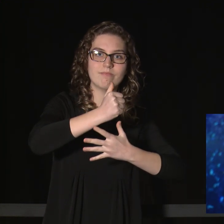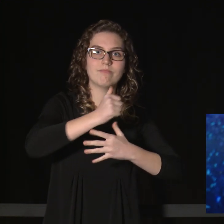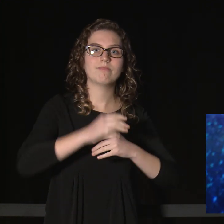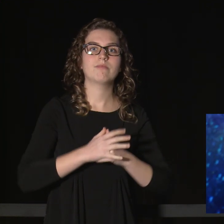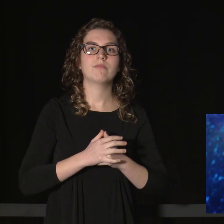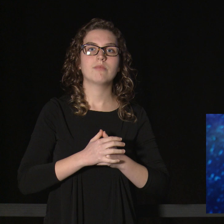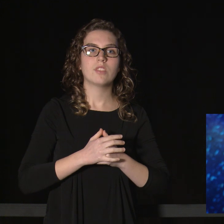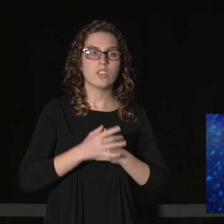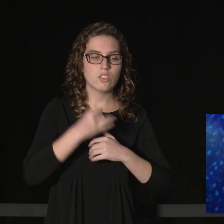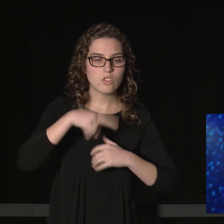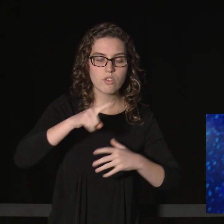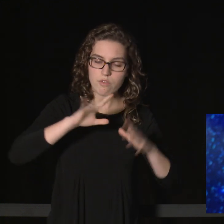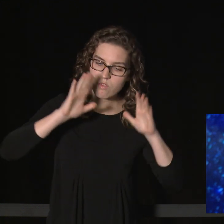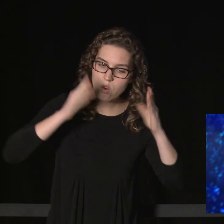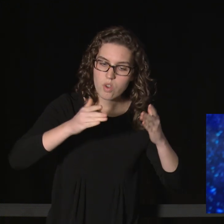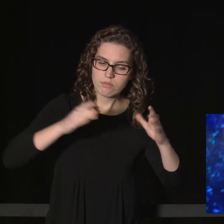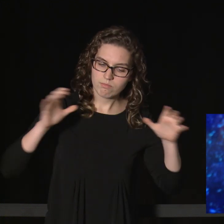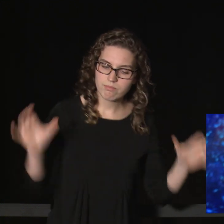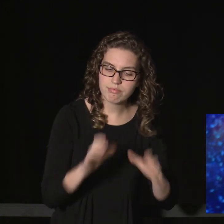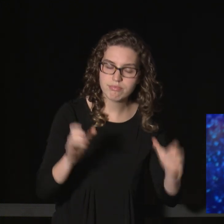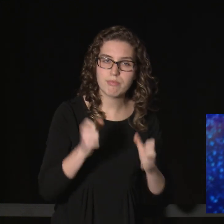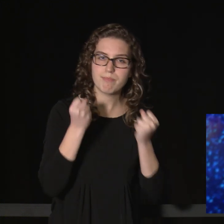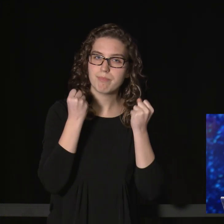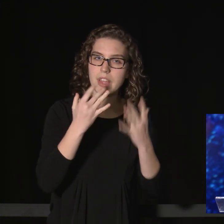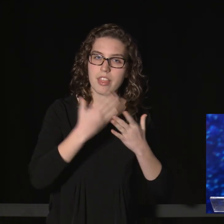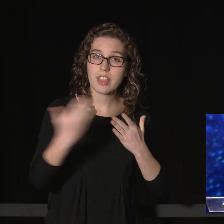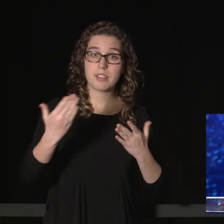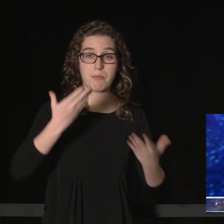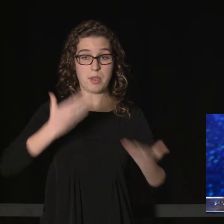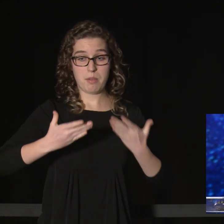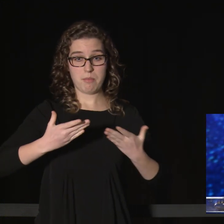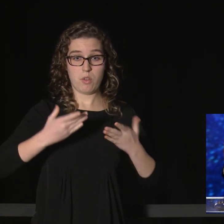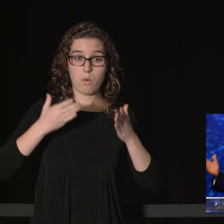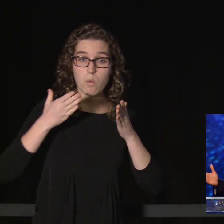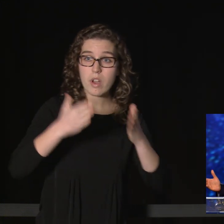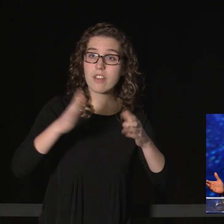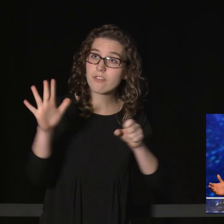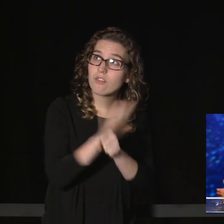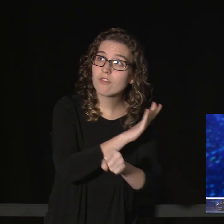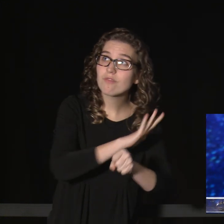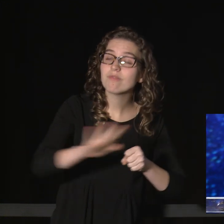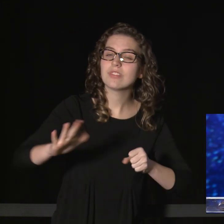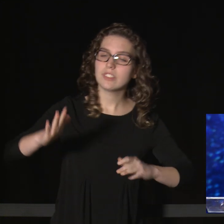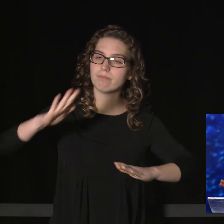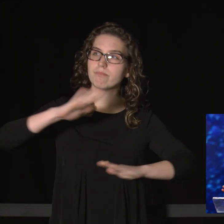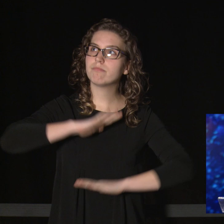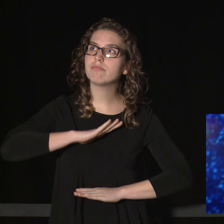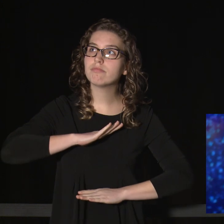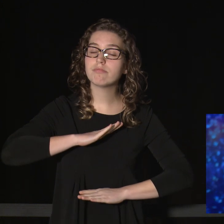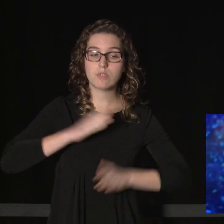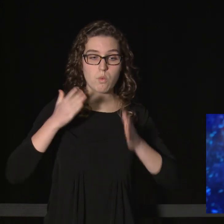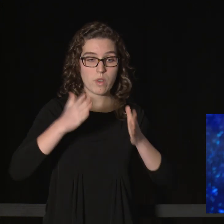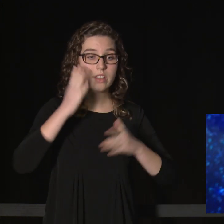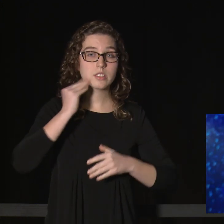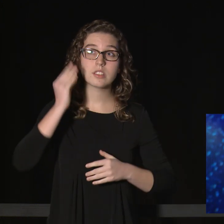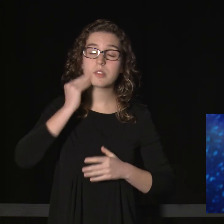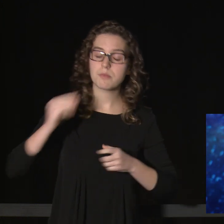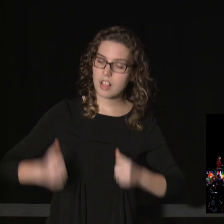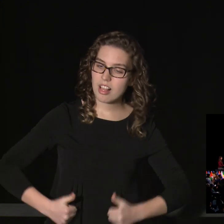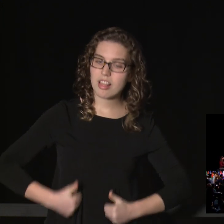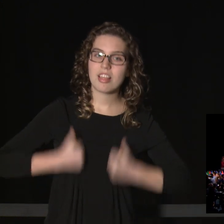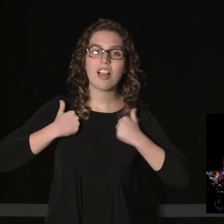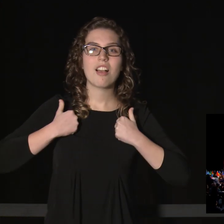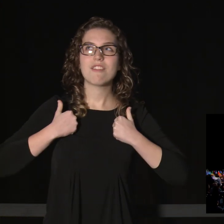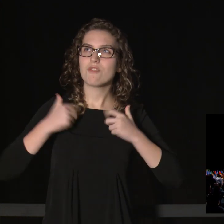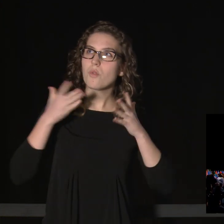been focused on doing a whole lot of things. But perhaps the way to fulfillment, and perhaps the way to experiencing life